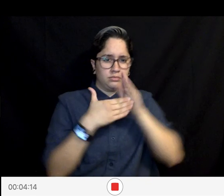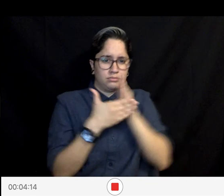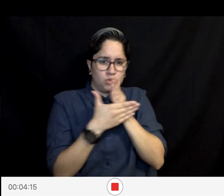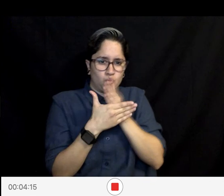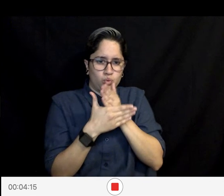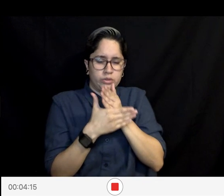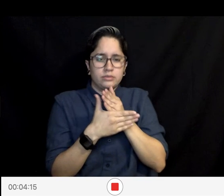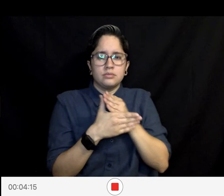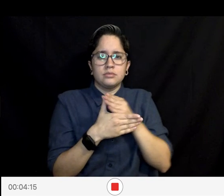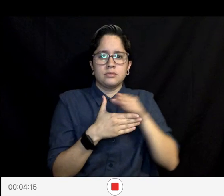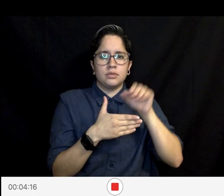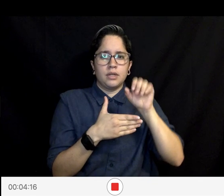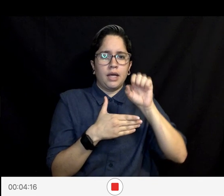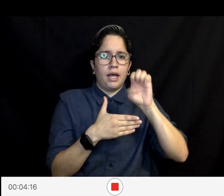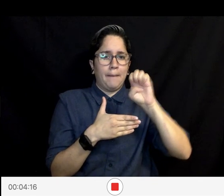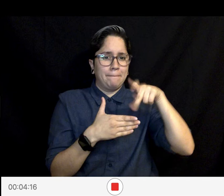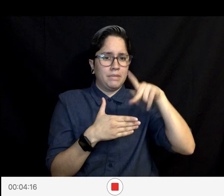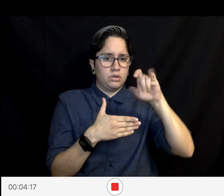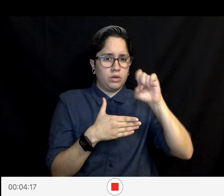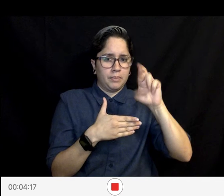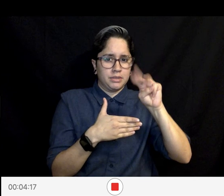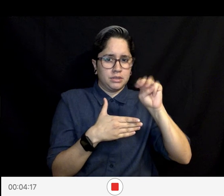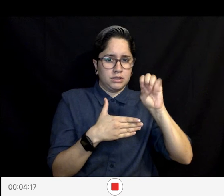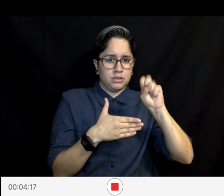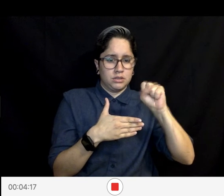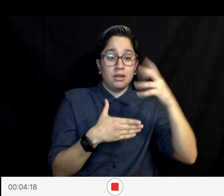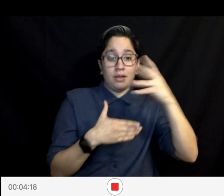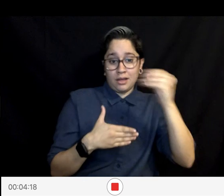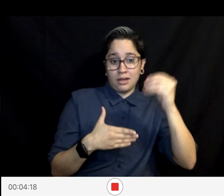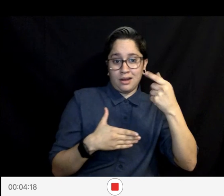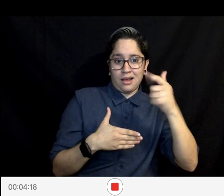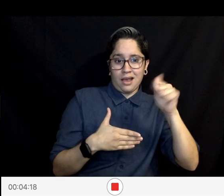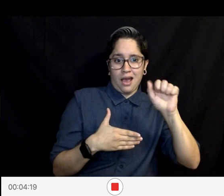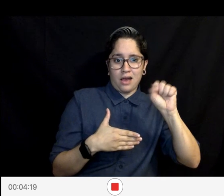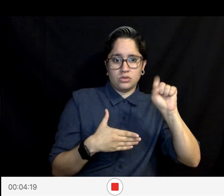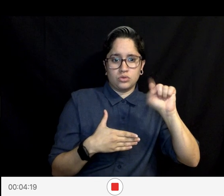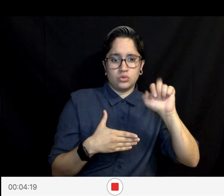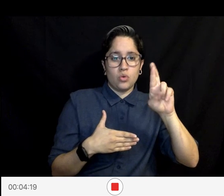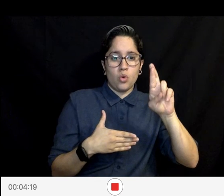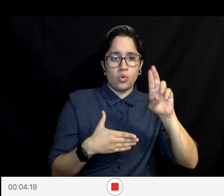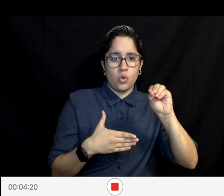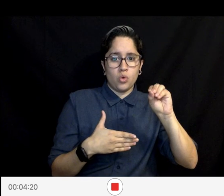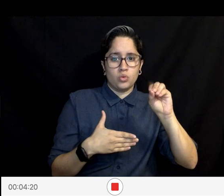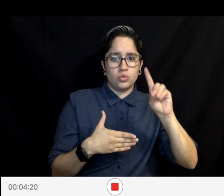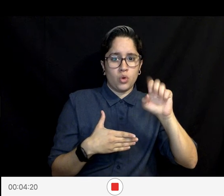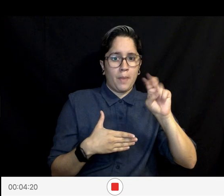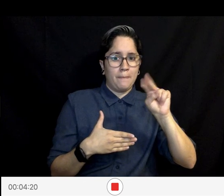organ underneath the gastrodermis.